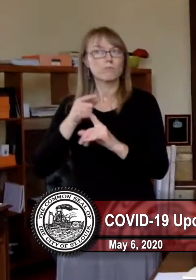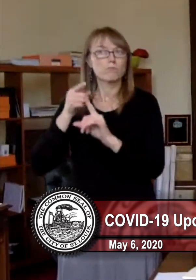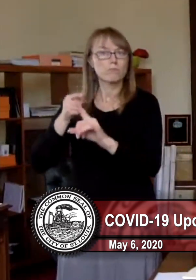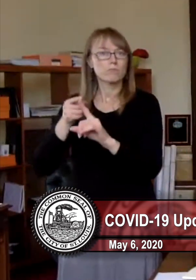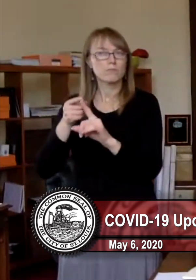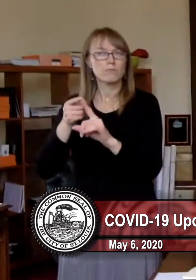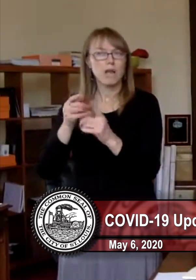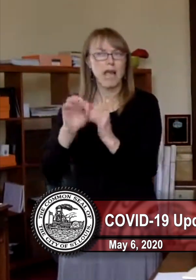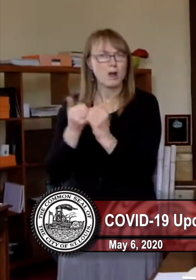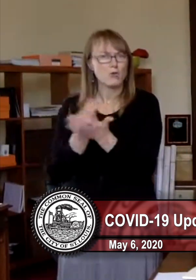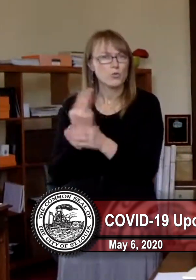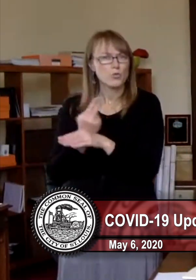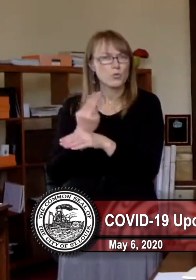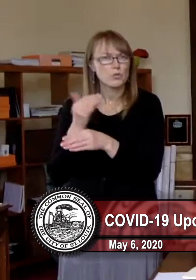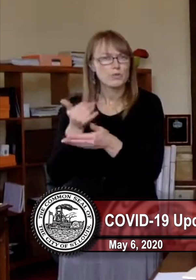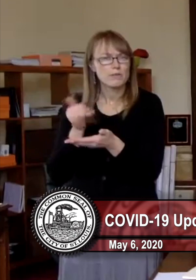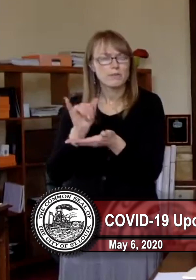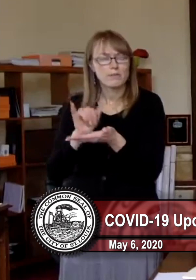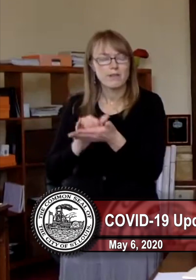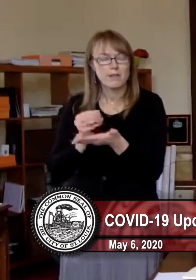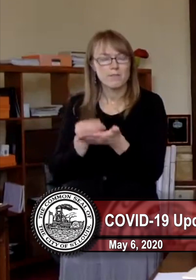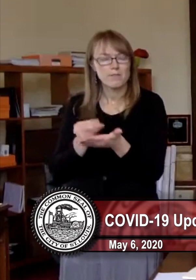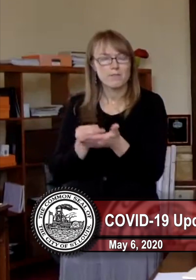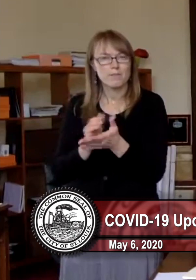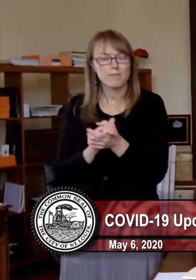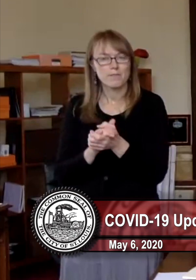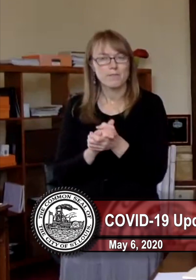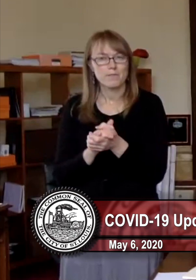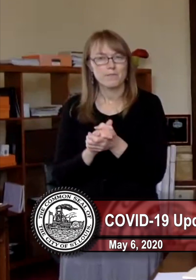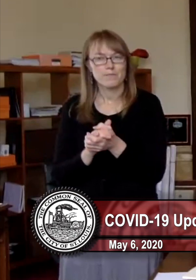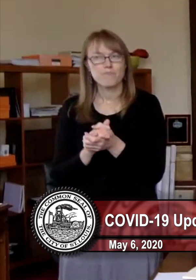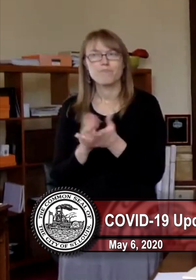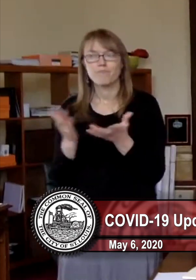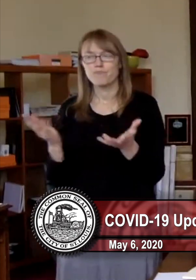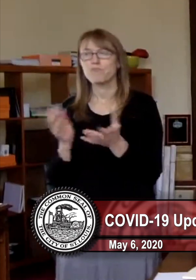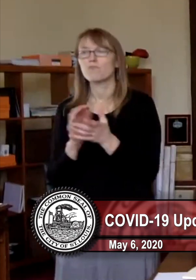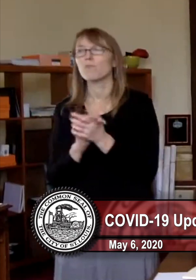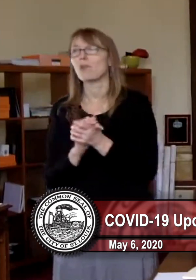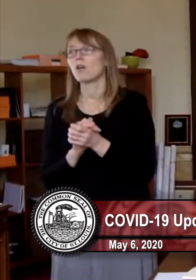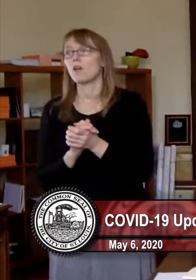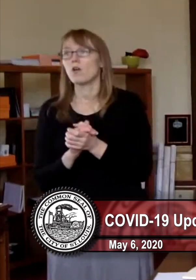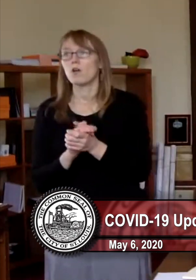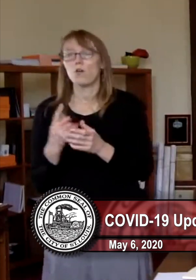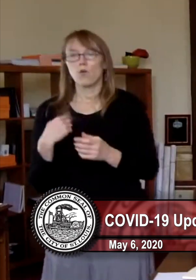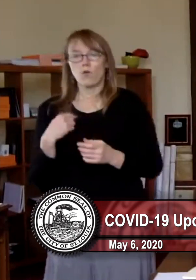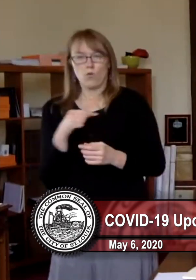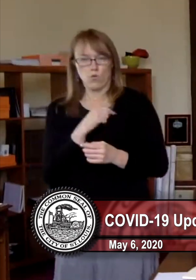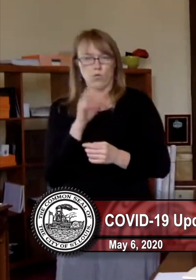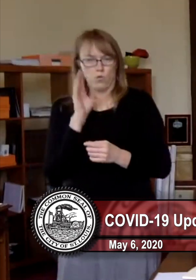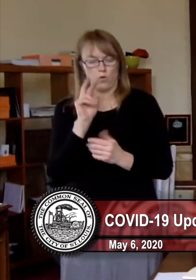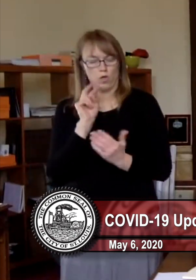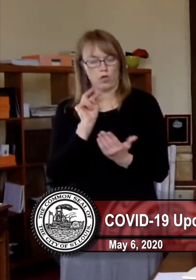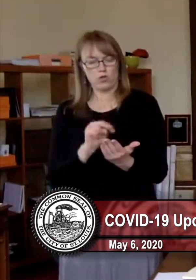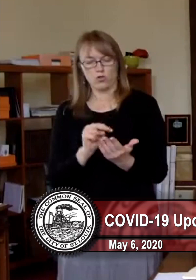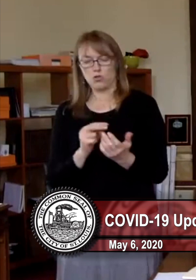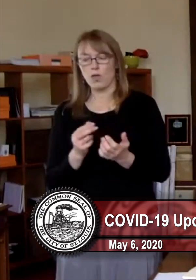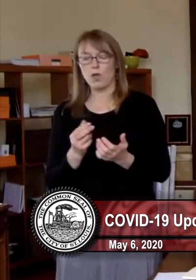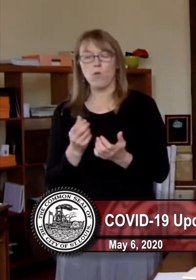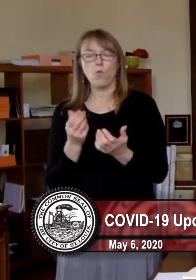reimburse us for expenses that we have incurred. So we've incurred a lot of expenses in terms